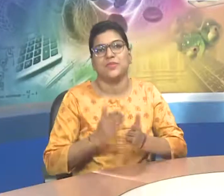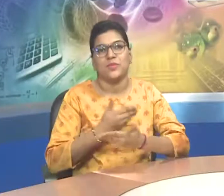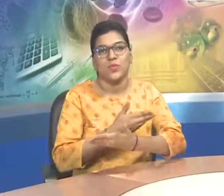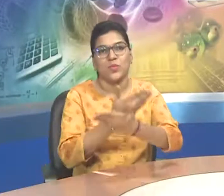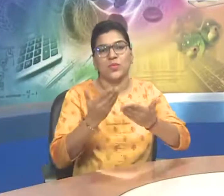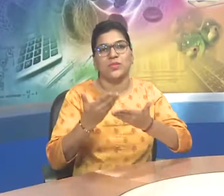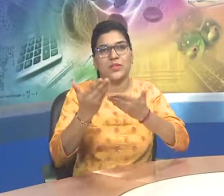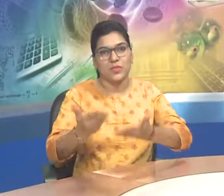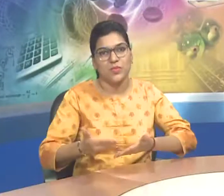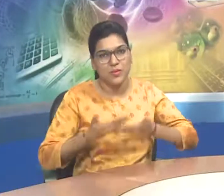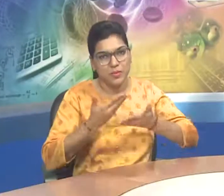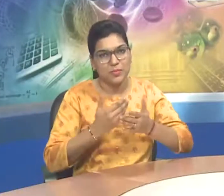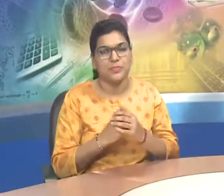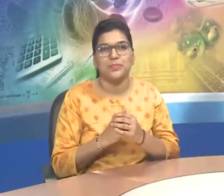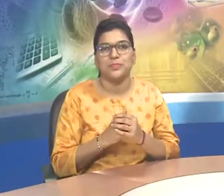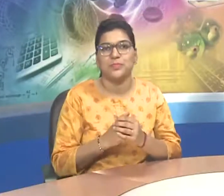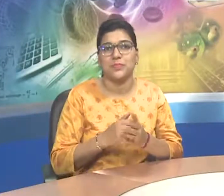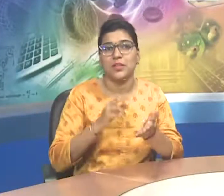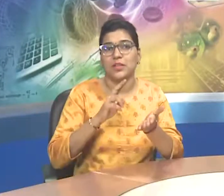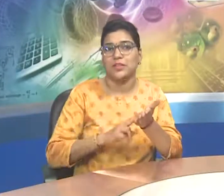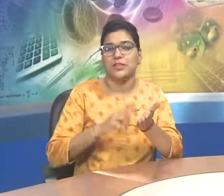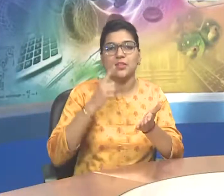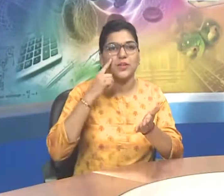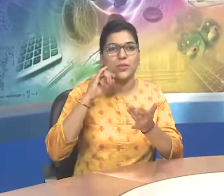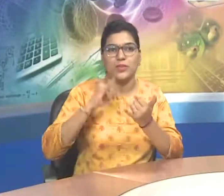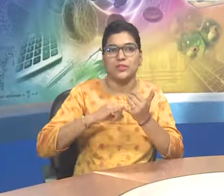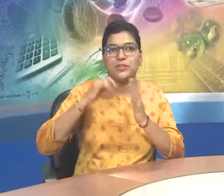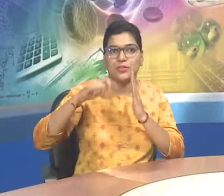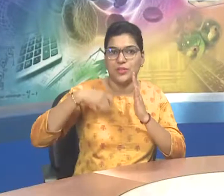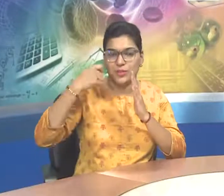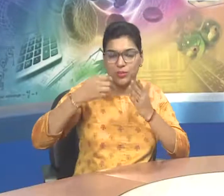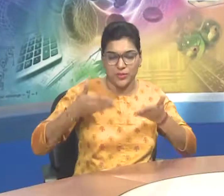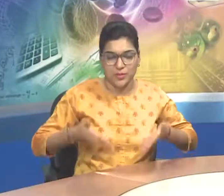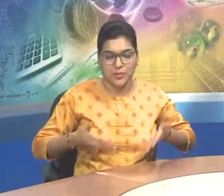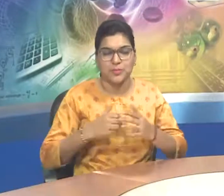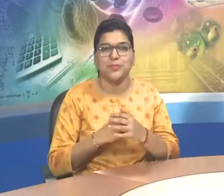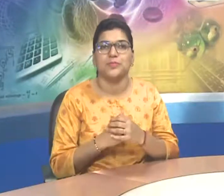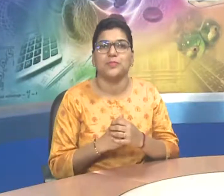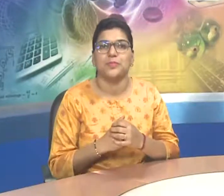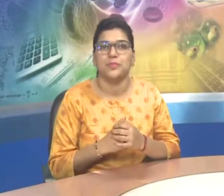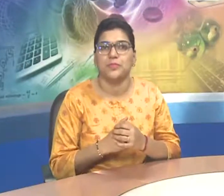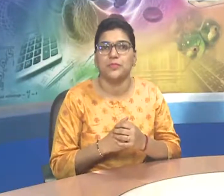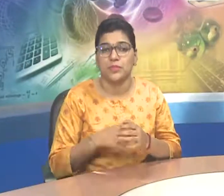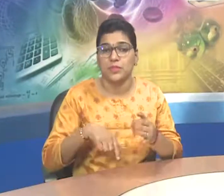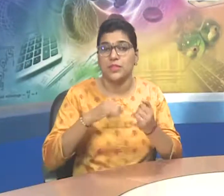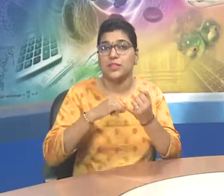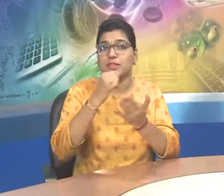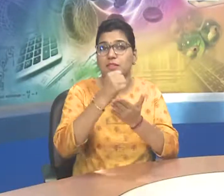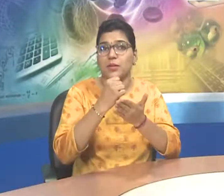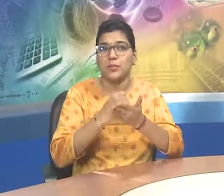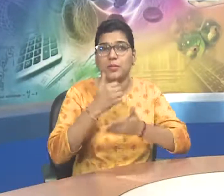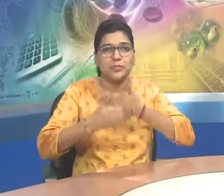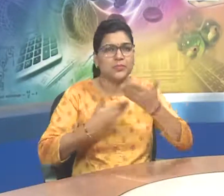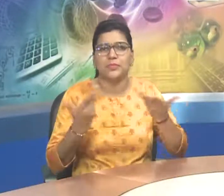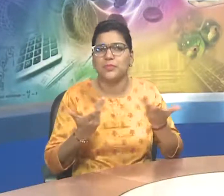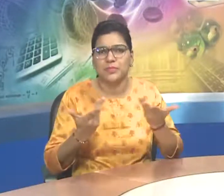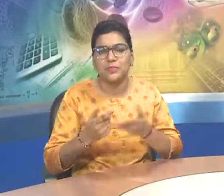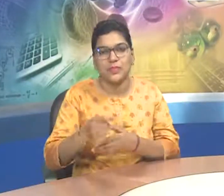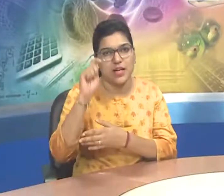Namaste, welcome you all in NIOS video class. Today we